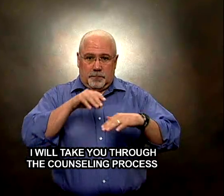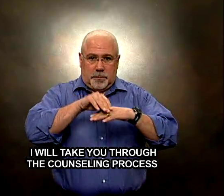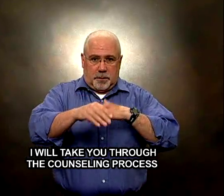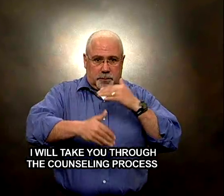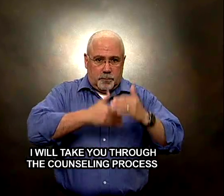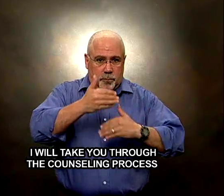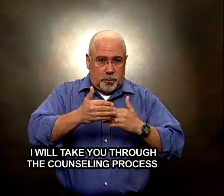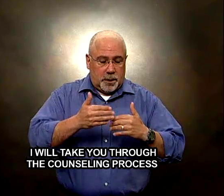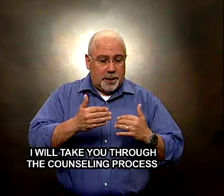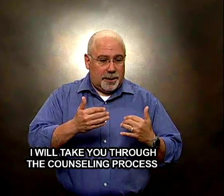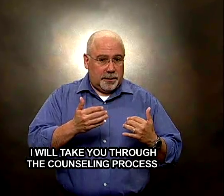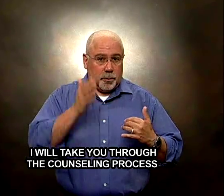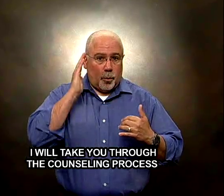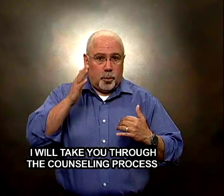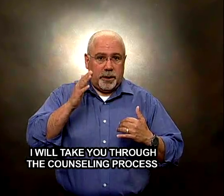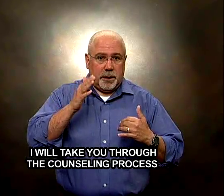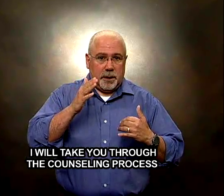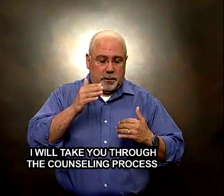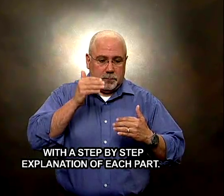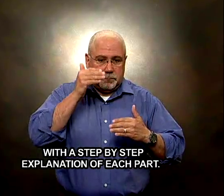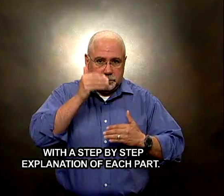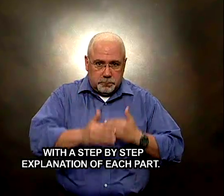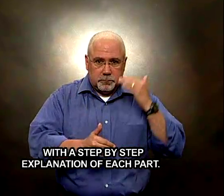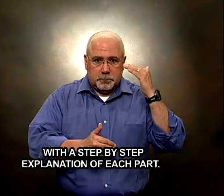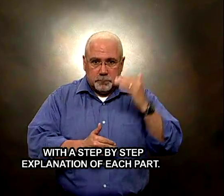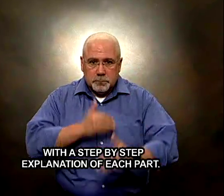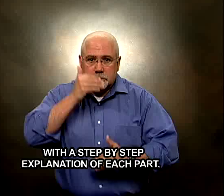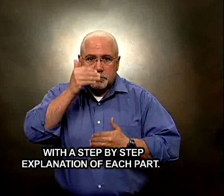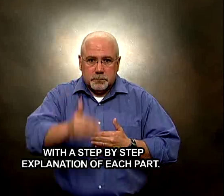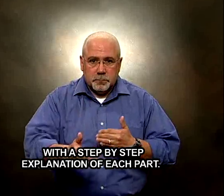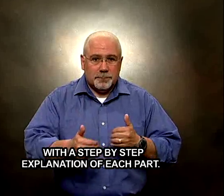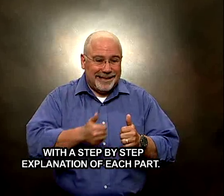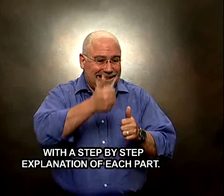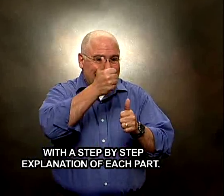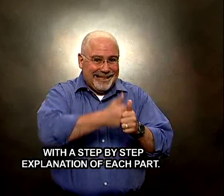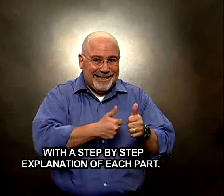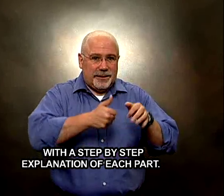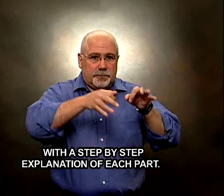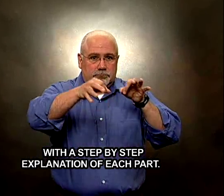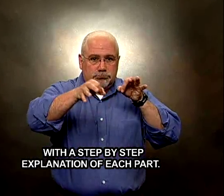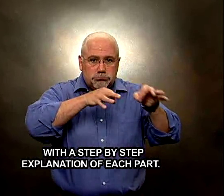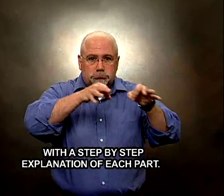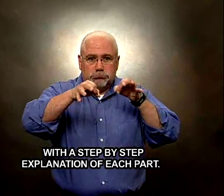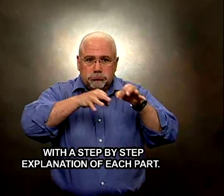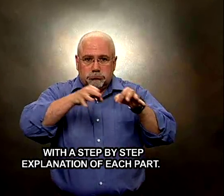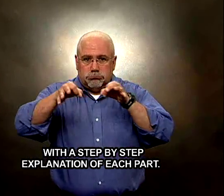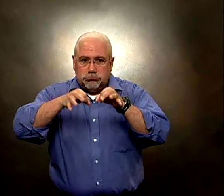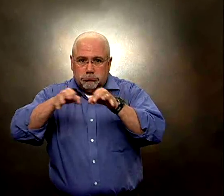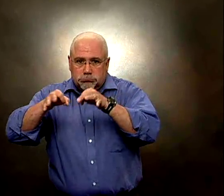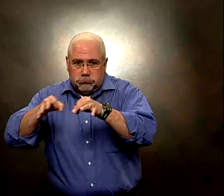take you through the counseling process with a step-by-step explanation of each part.